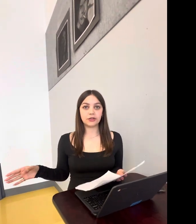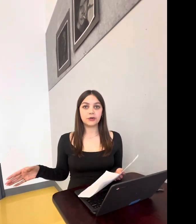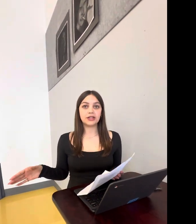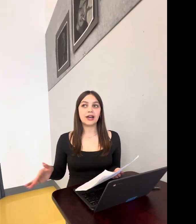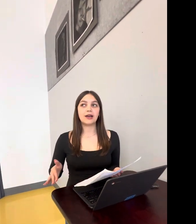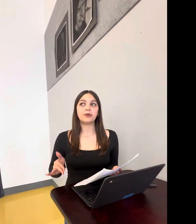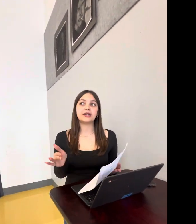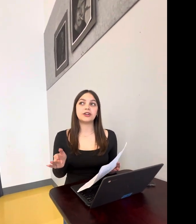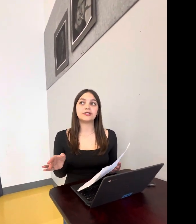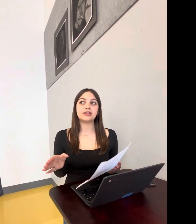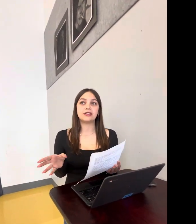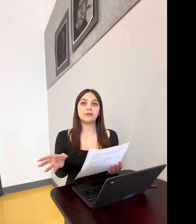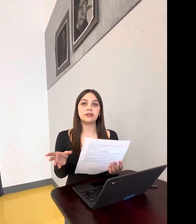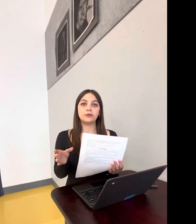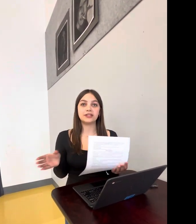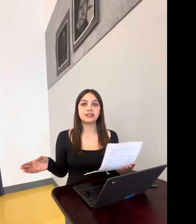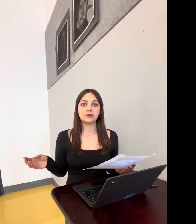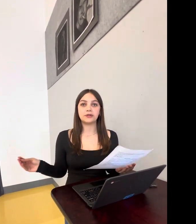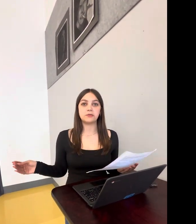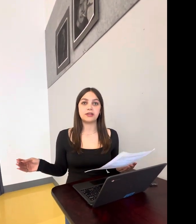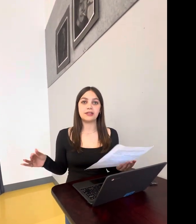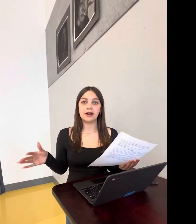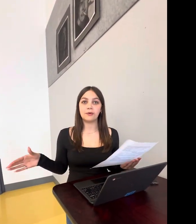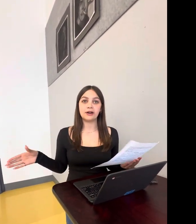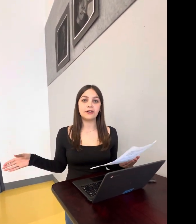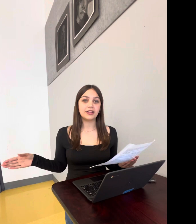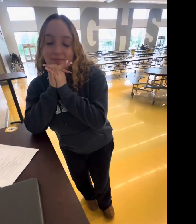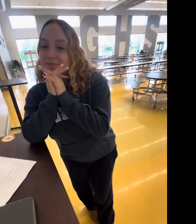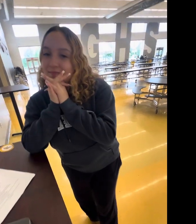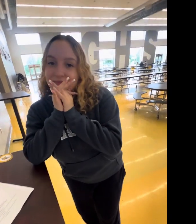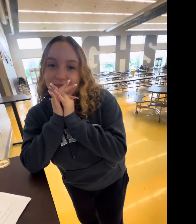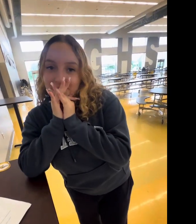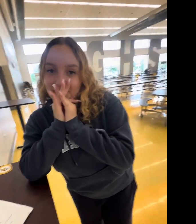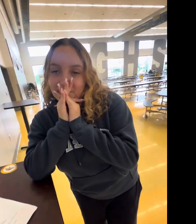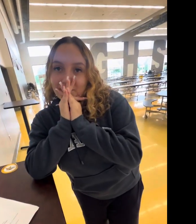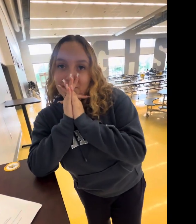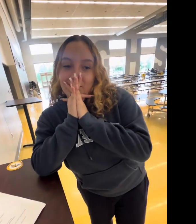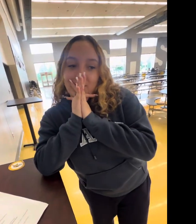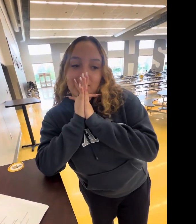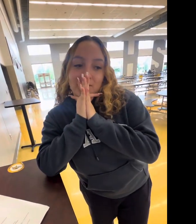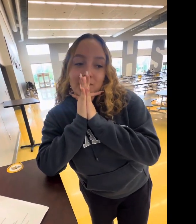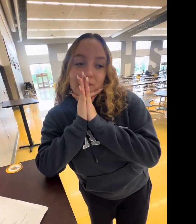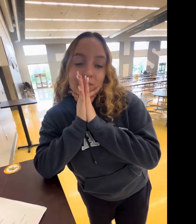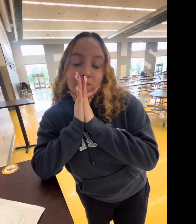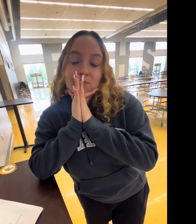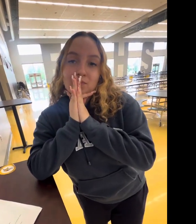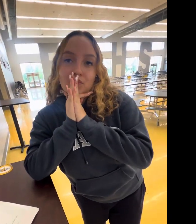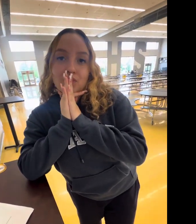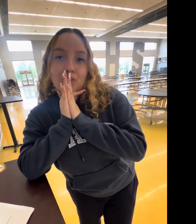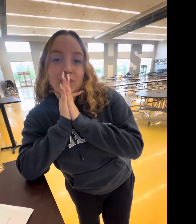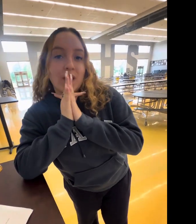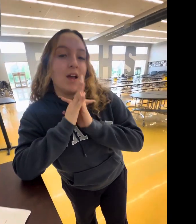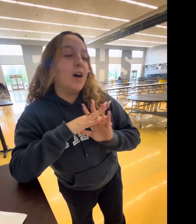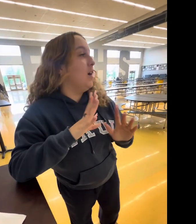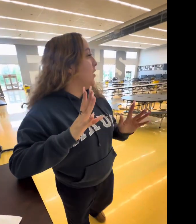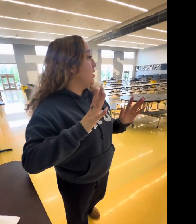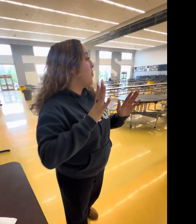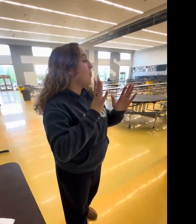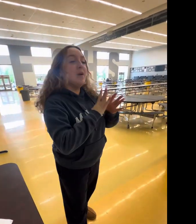unit, I picked characters that didn't really resonate with me that well. What was your favorite thing we did this year and what would you do differently? My